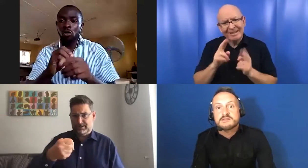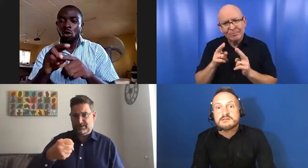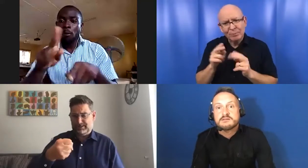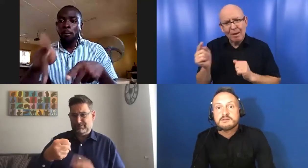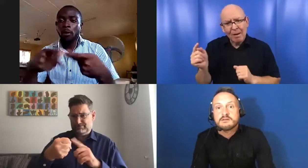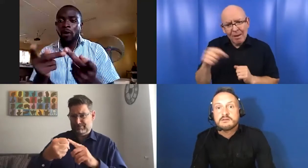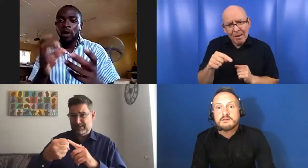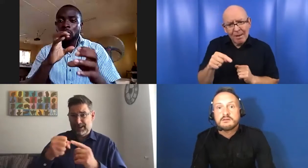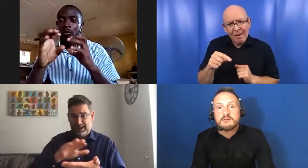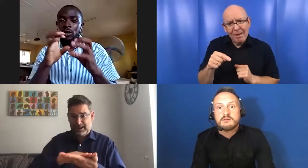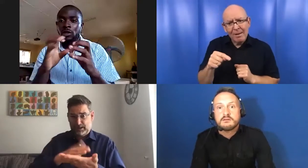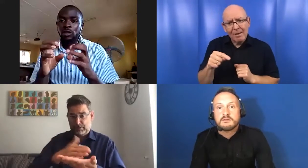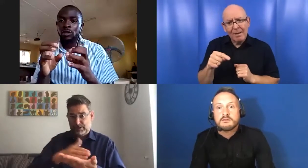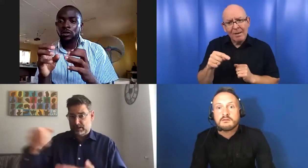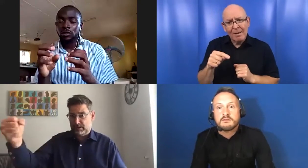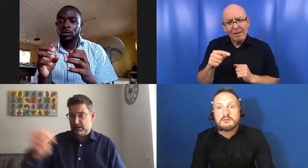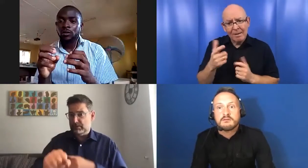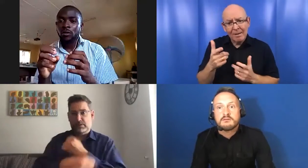difficulties.